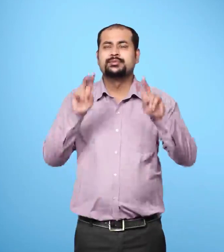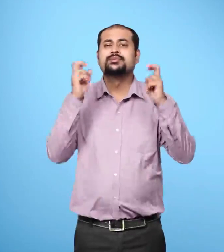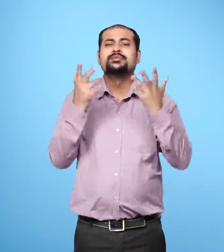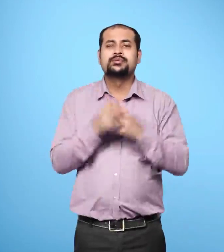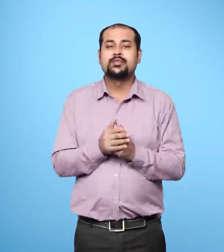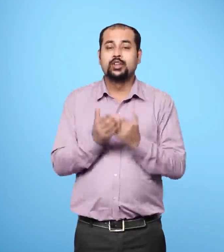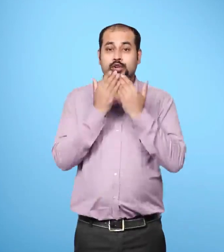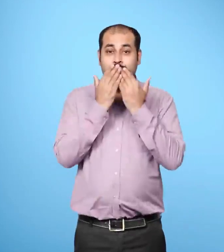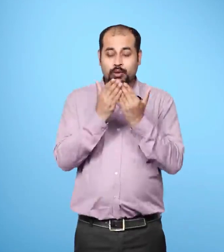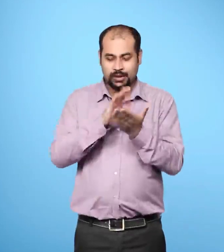Clean school day.